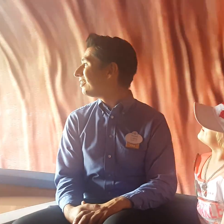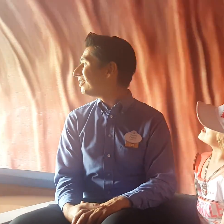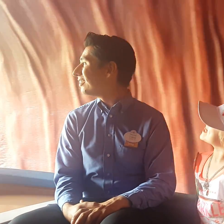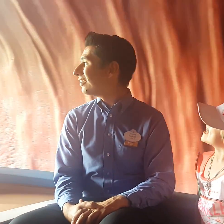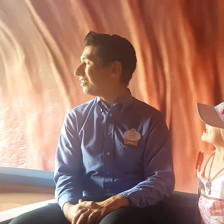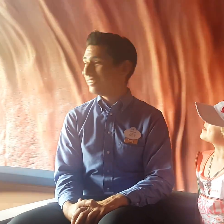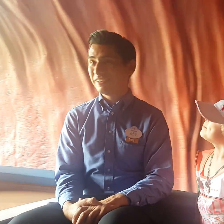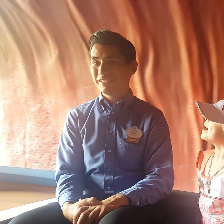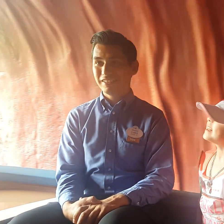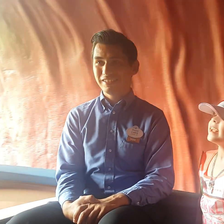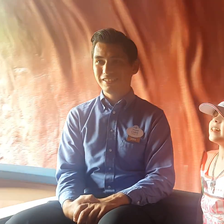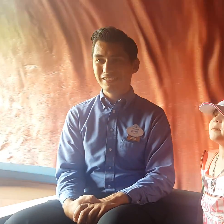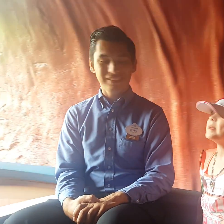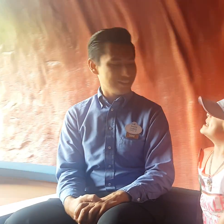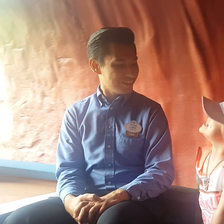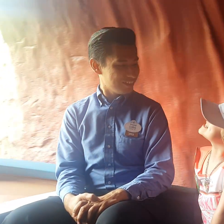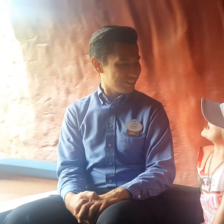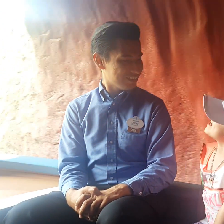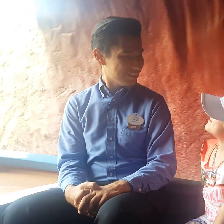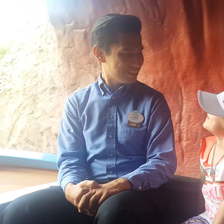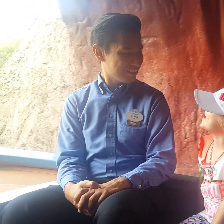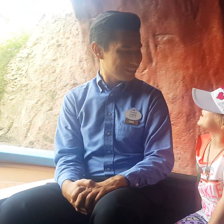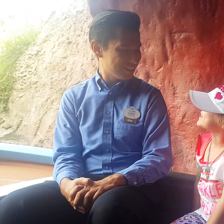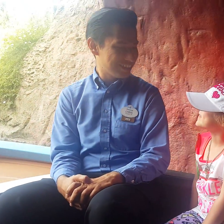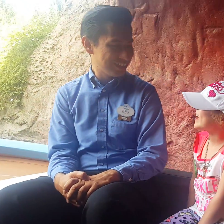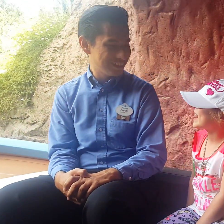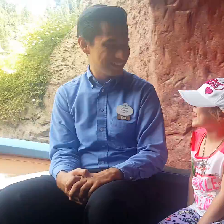I was expecting to be inside a whale's mouth.